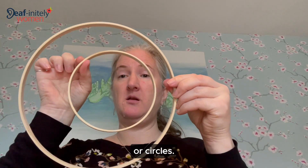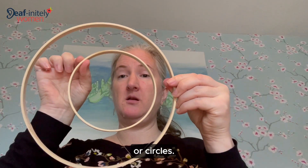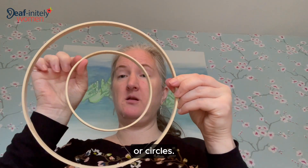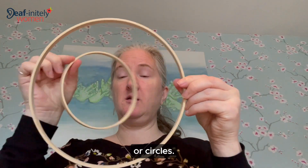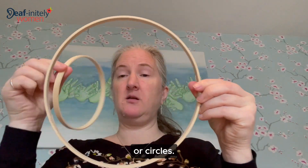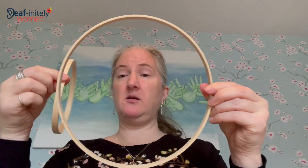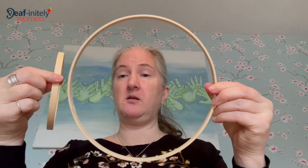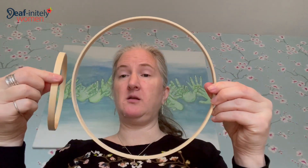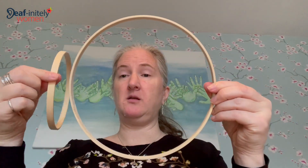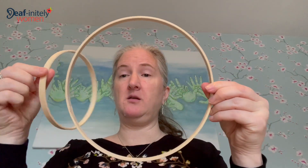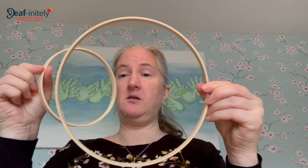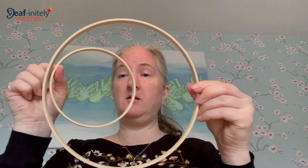circles,